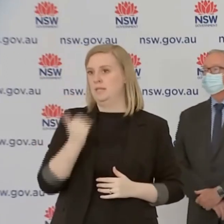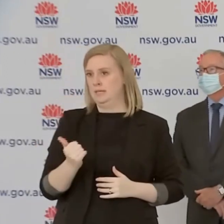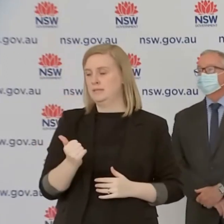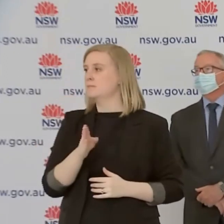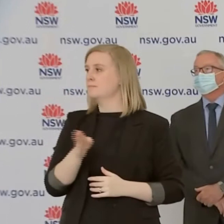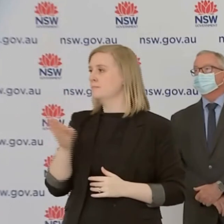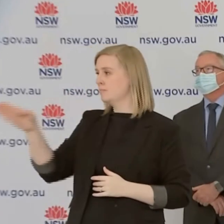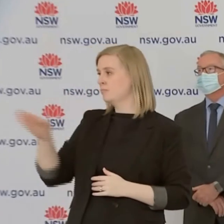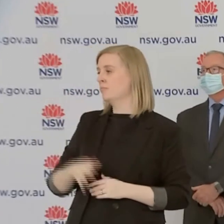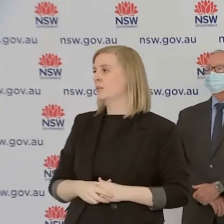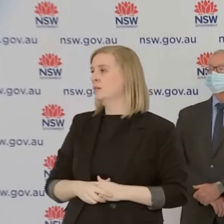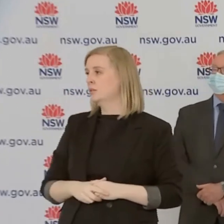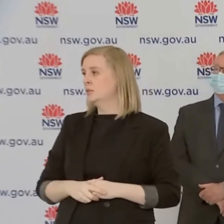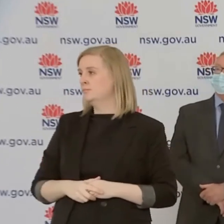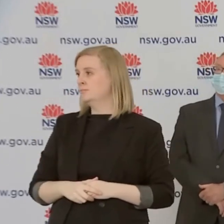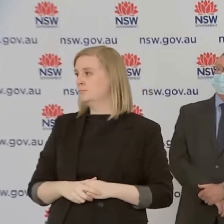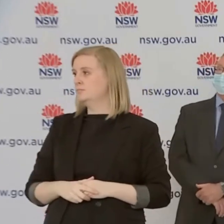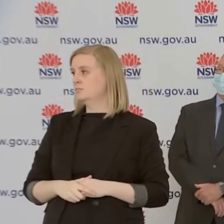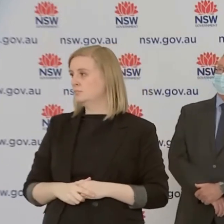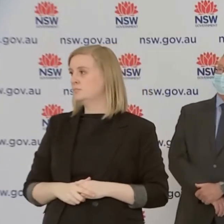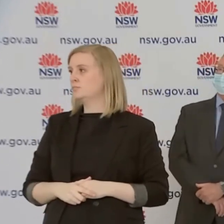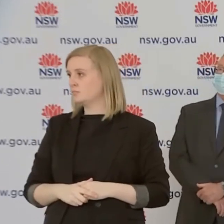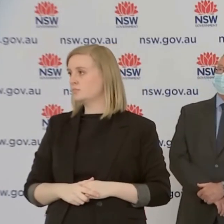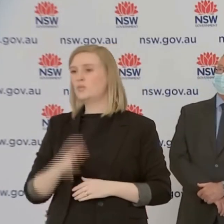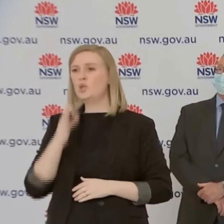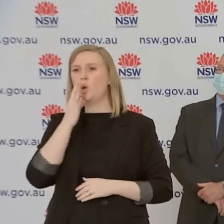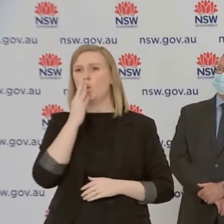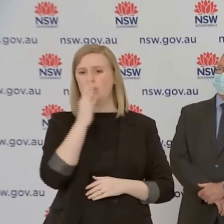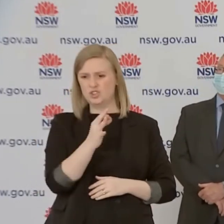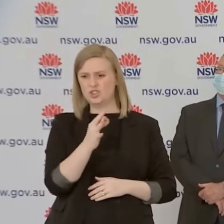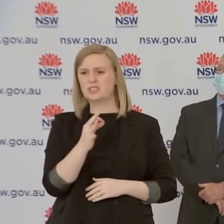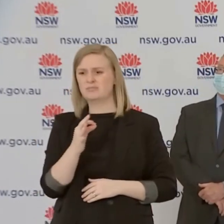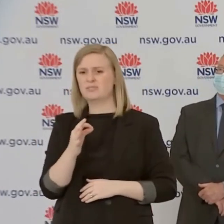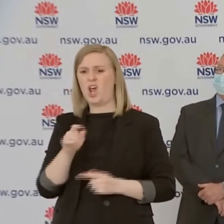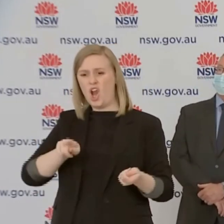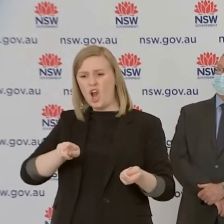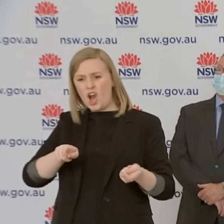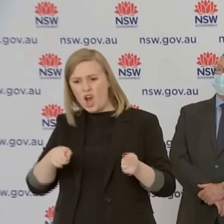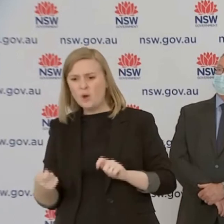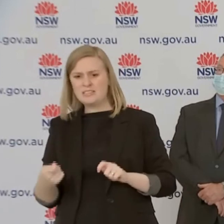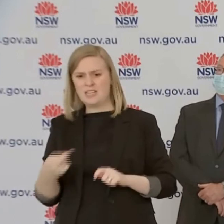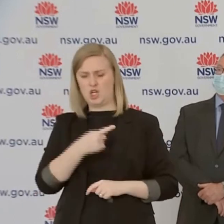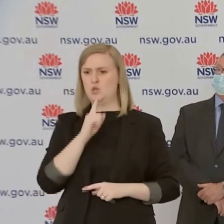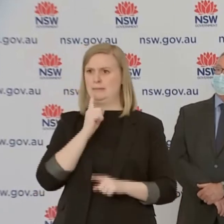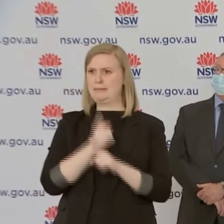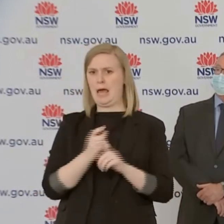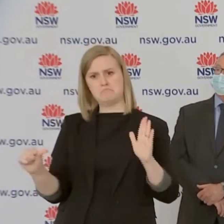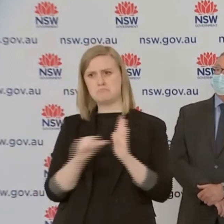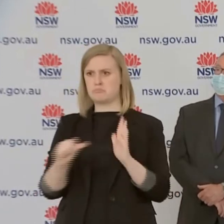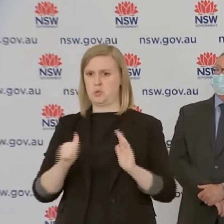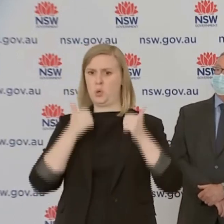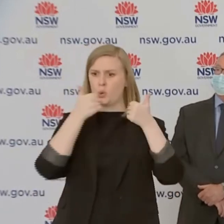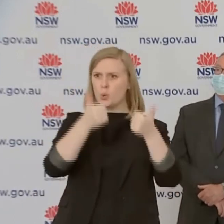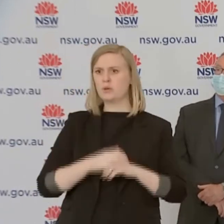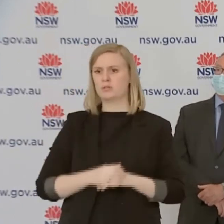if the measures in the lockdown are enough and if contact tracers are on top of this situation, how do you explain why the numbers, or why do